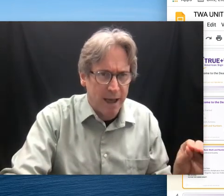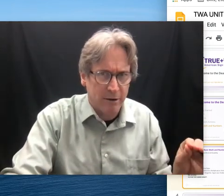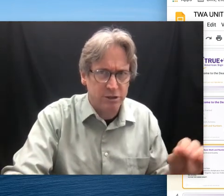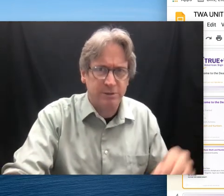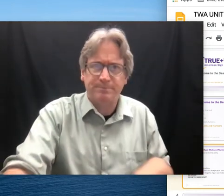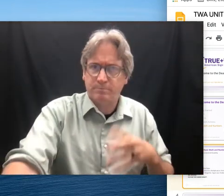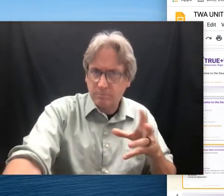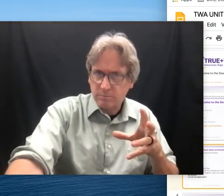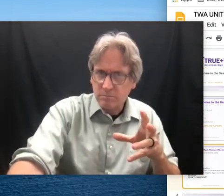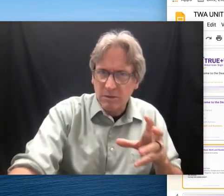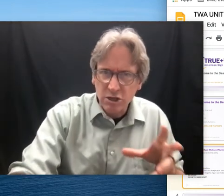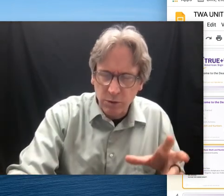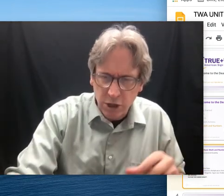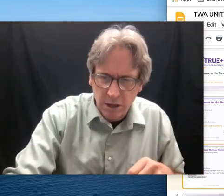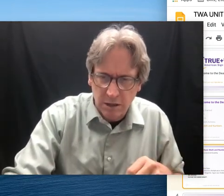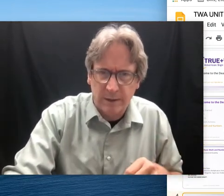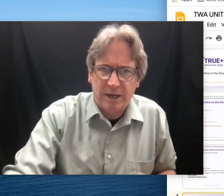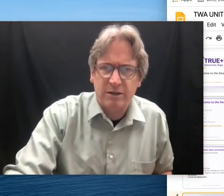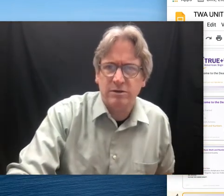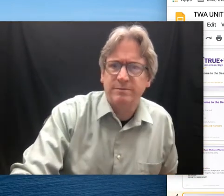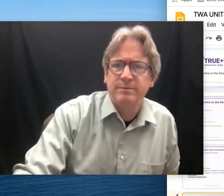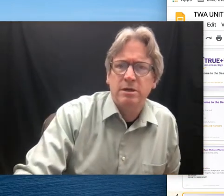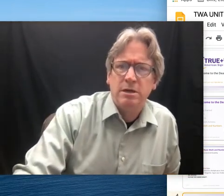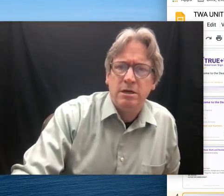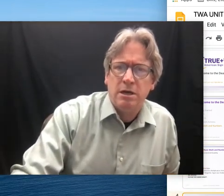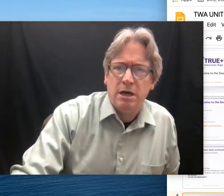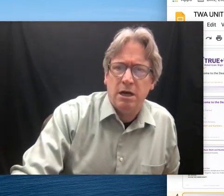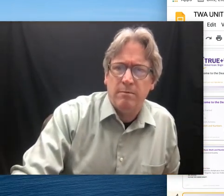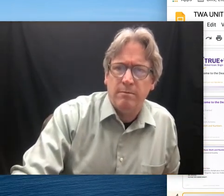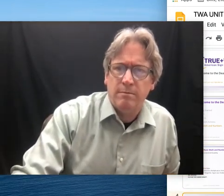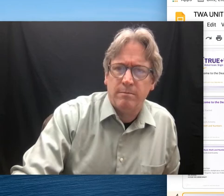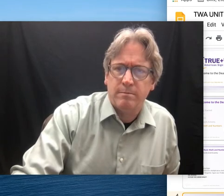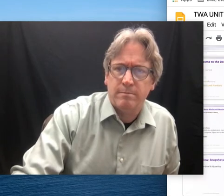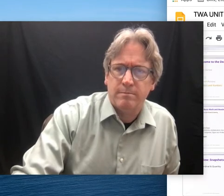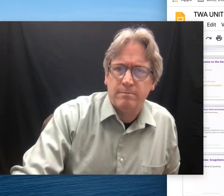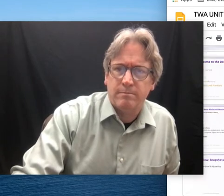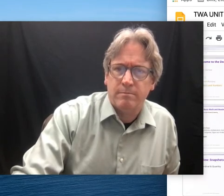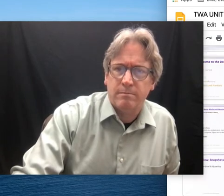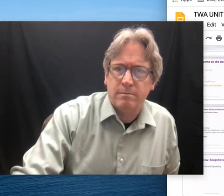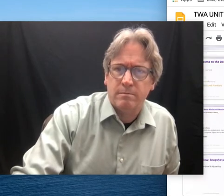different patterns. So we'll talk a little bit about those.